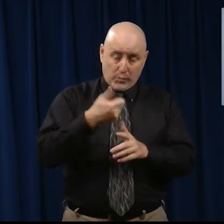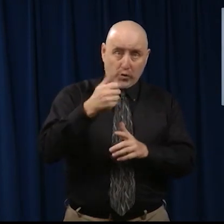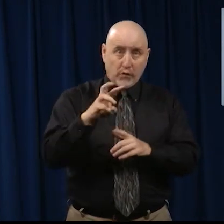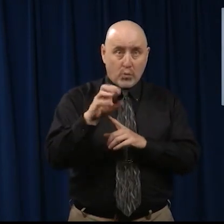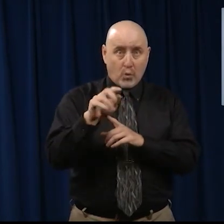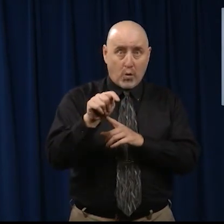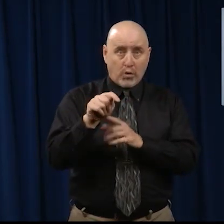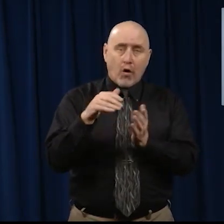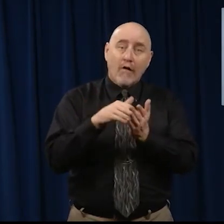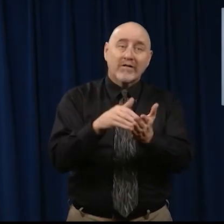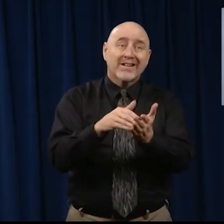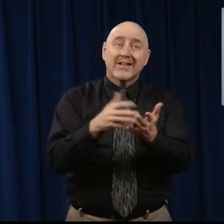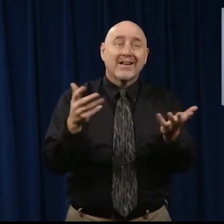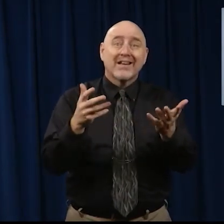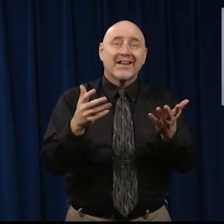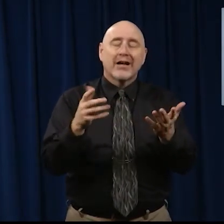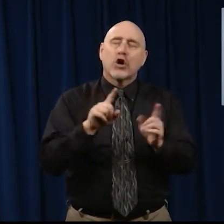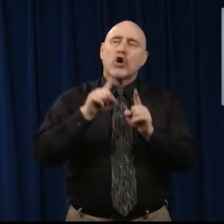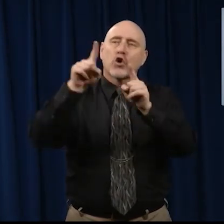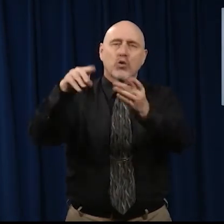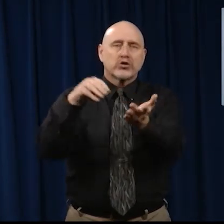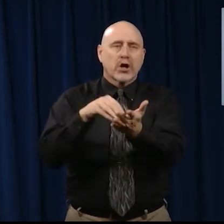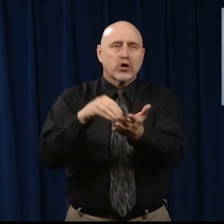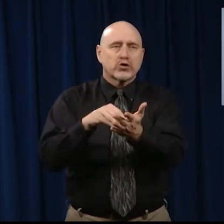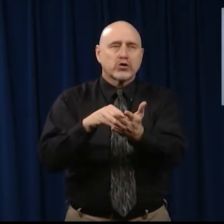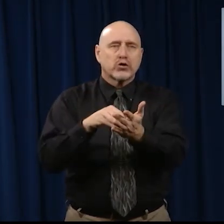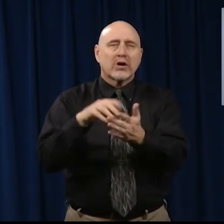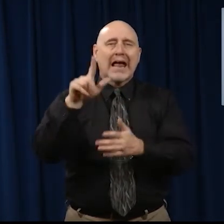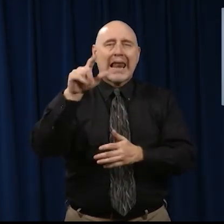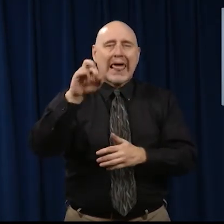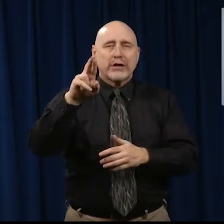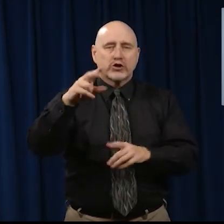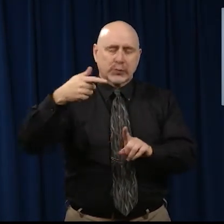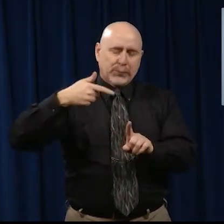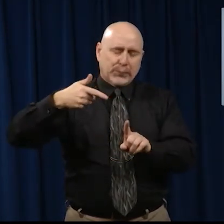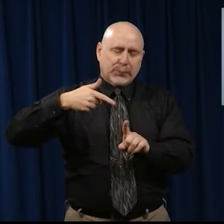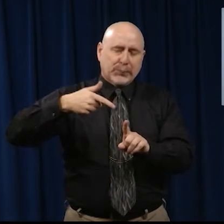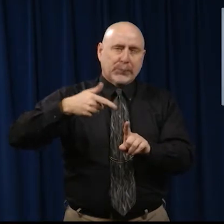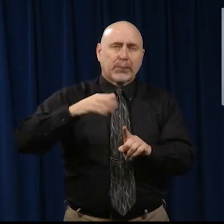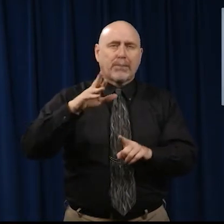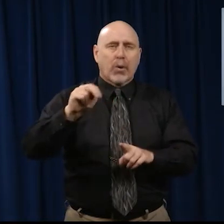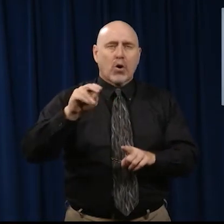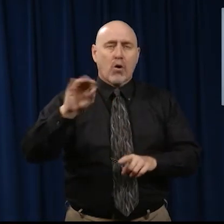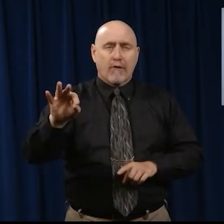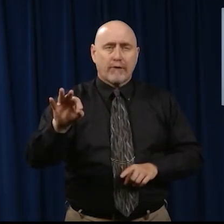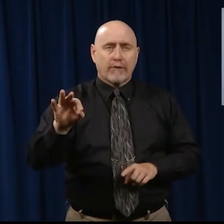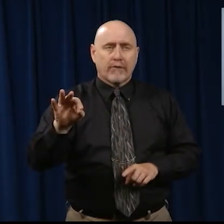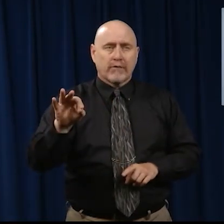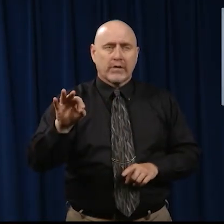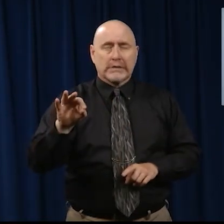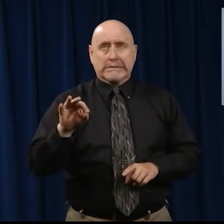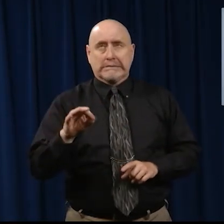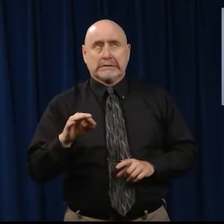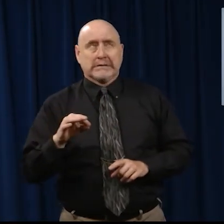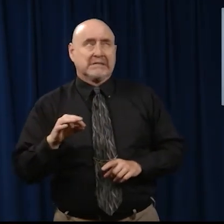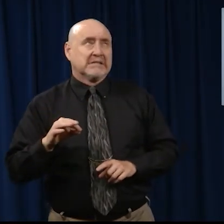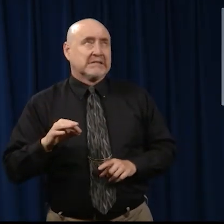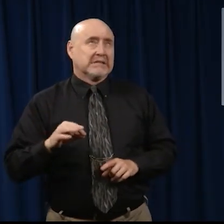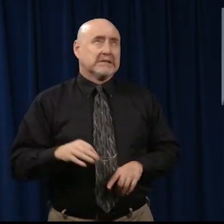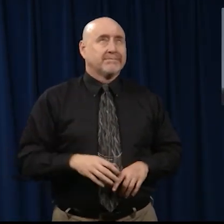to remove a genital wart, many times you have to go to a doctor and have them lasered off. You have to have them burned off. And you think, well, you know, go